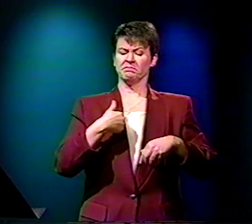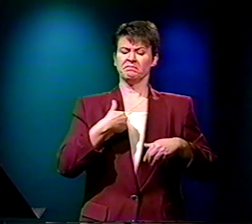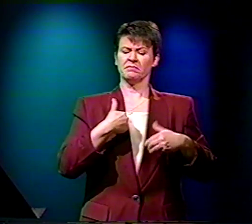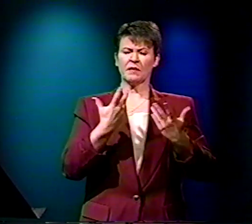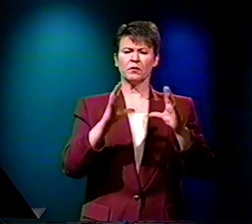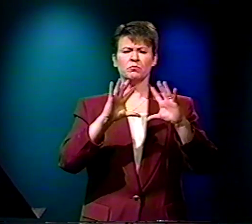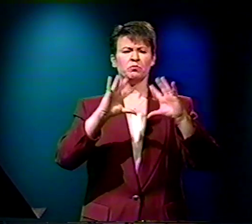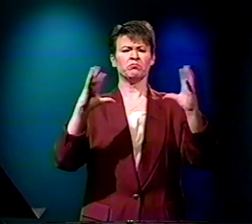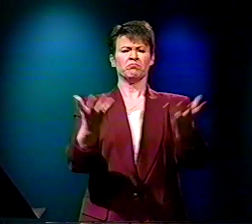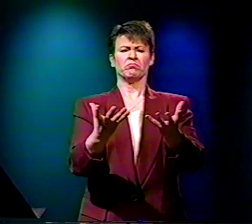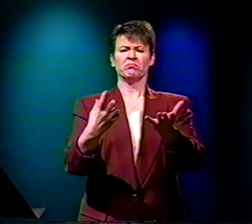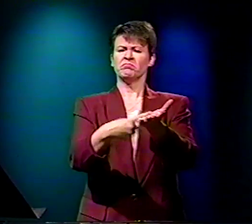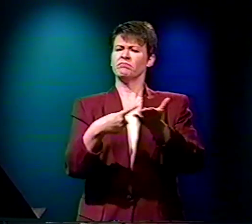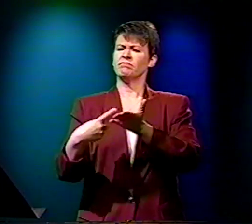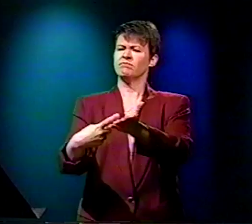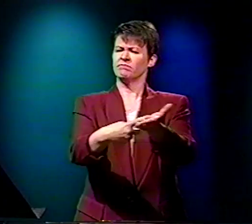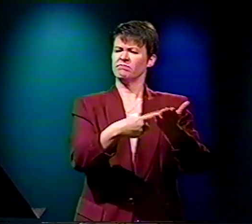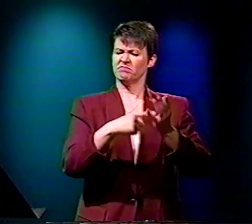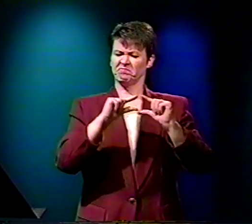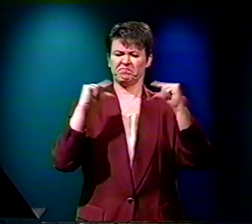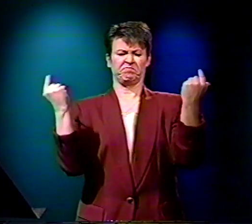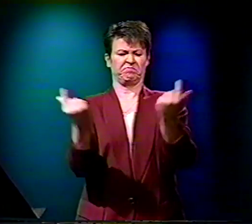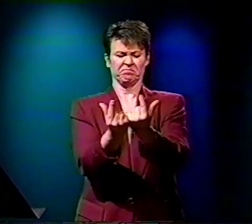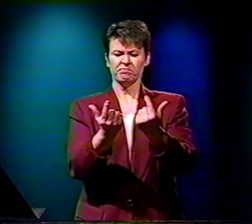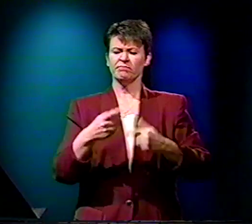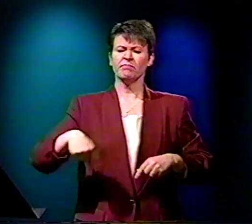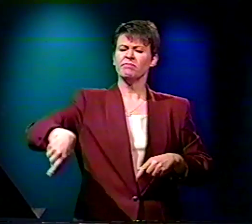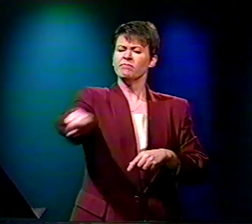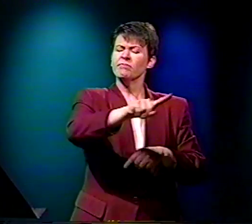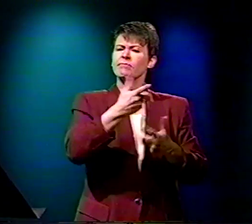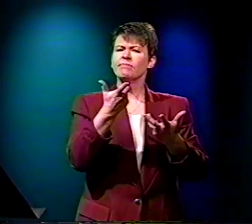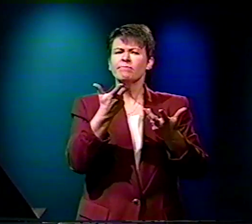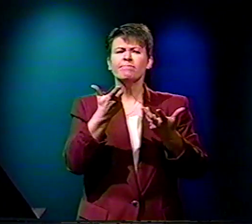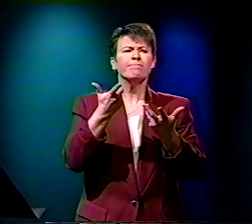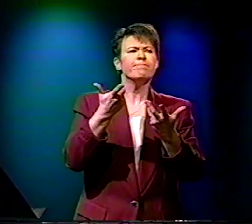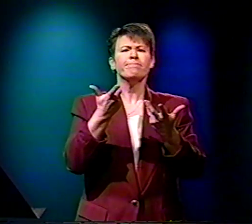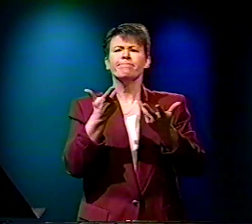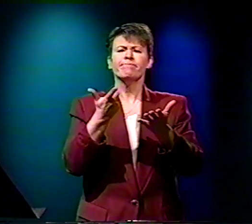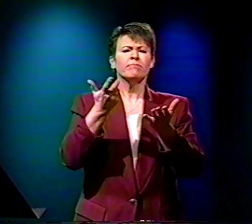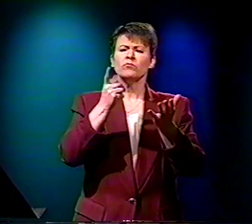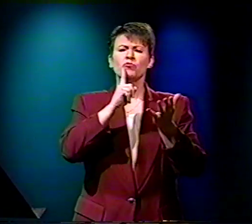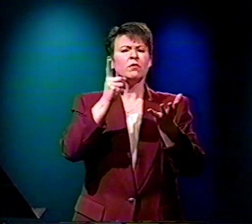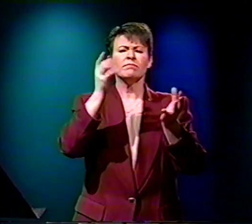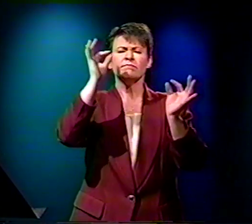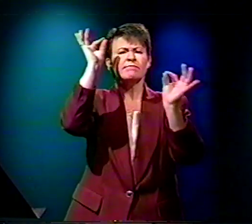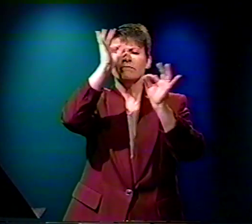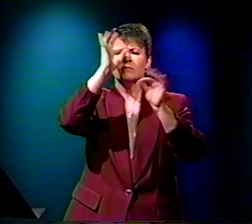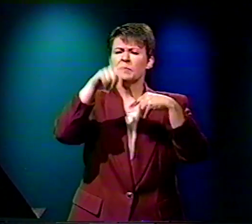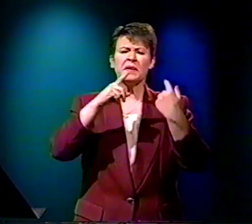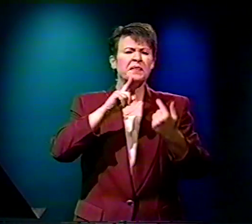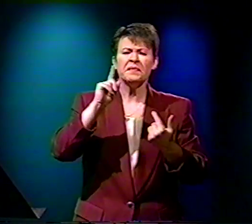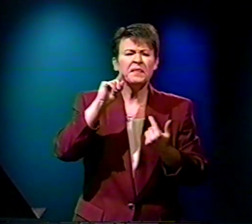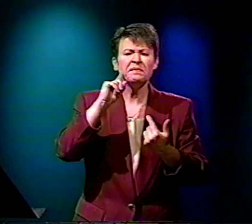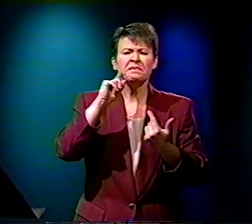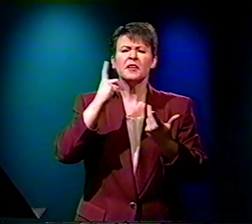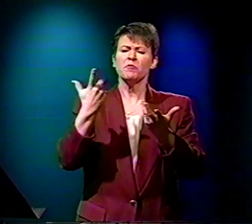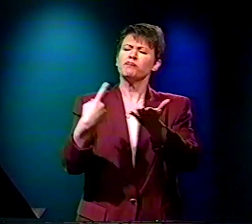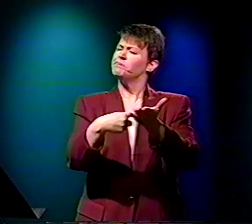Well, for example, one time there was a group discussion and a number of people, and really they didn't know anything about